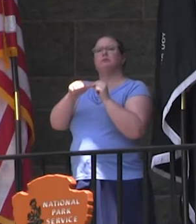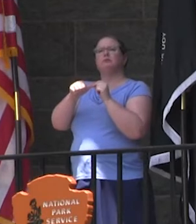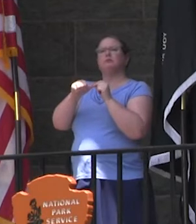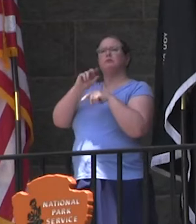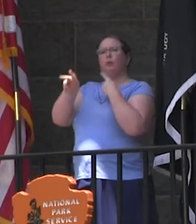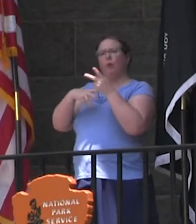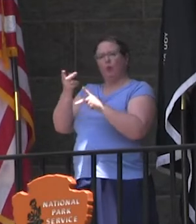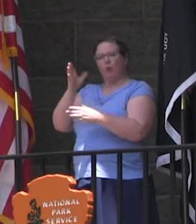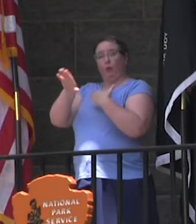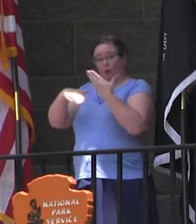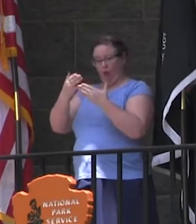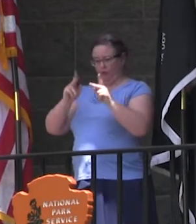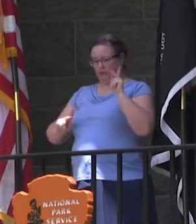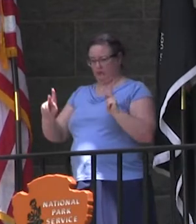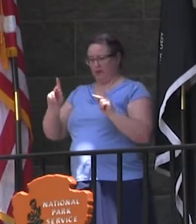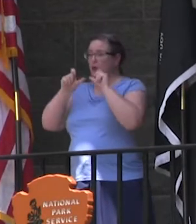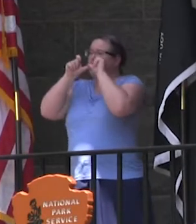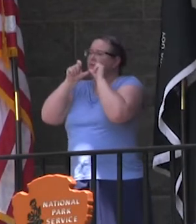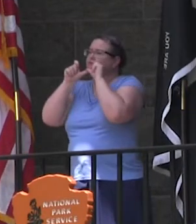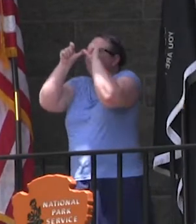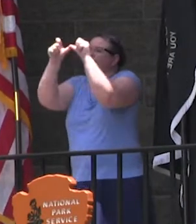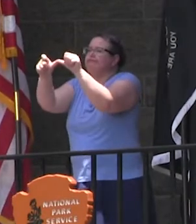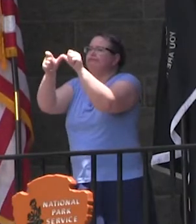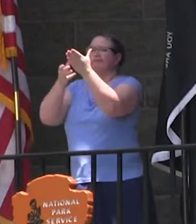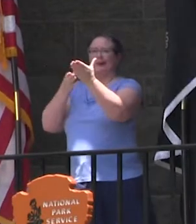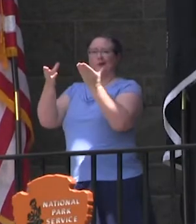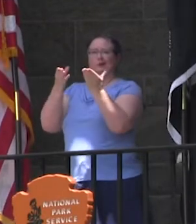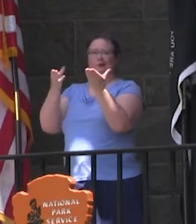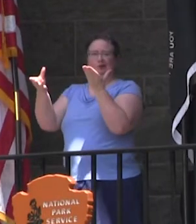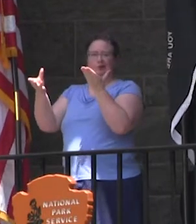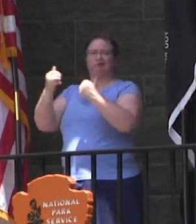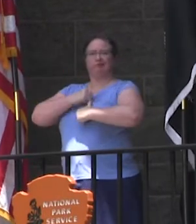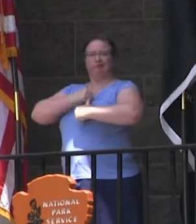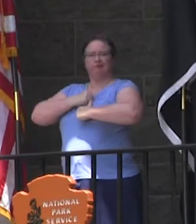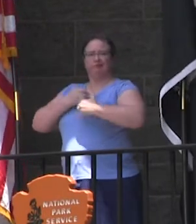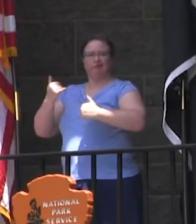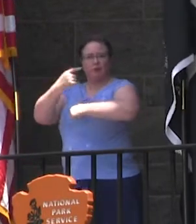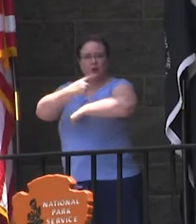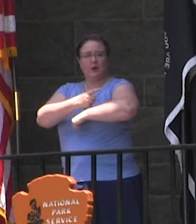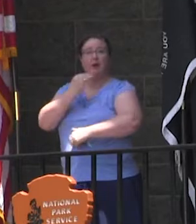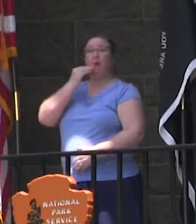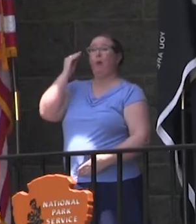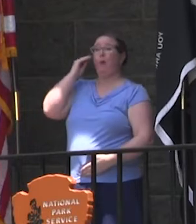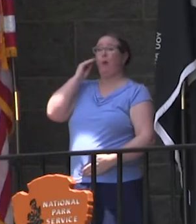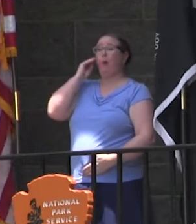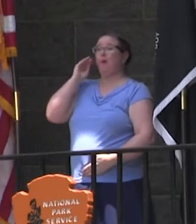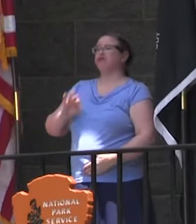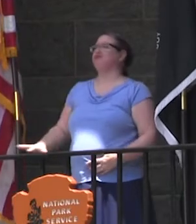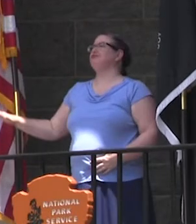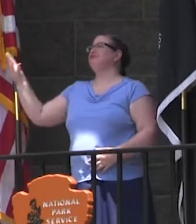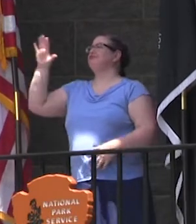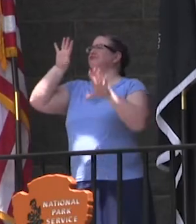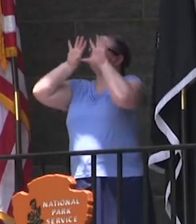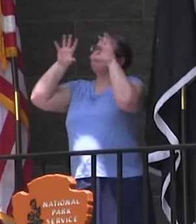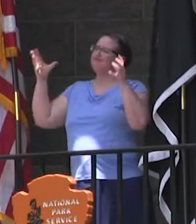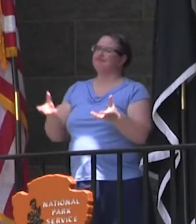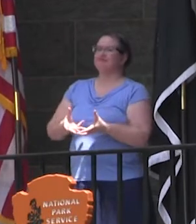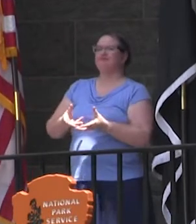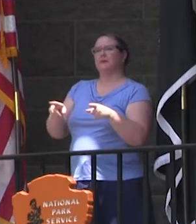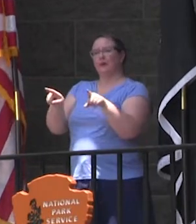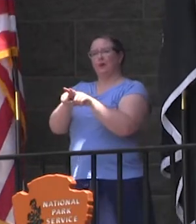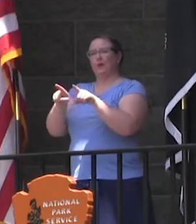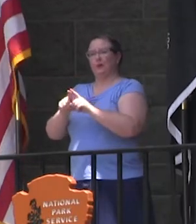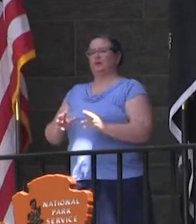of those who continue to serve us today, both at home and around the world, but also the